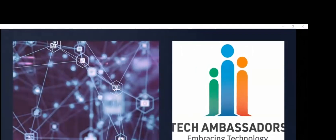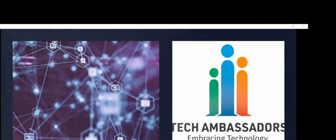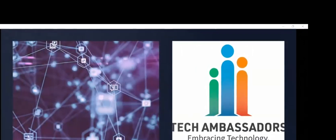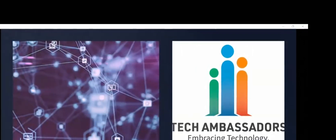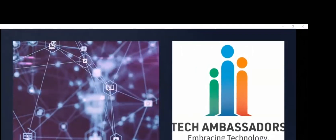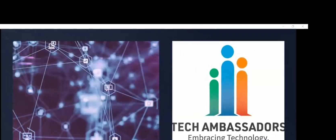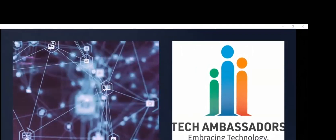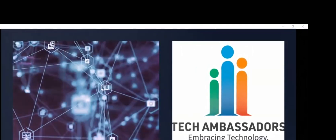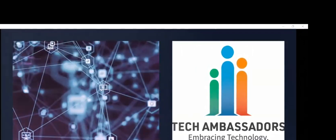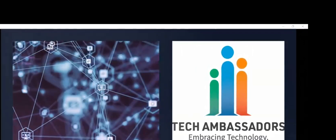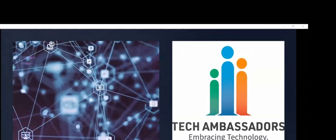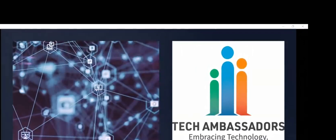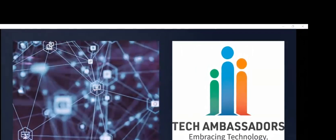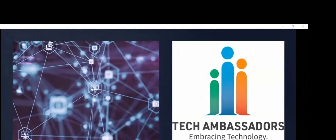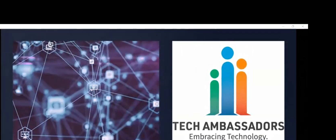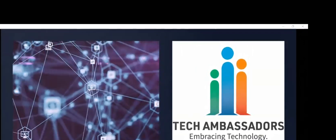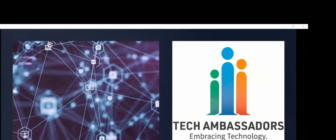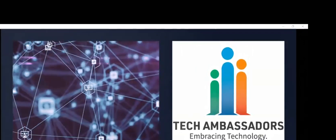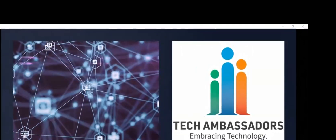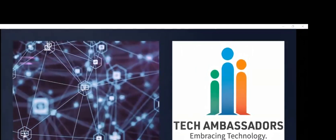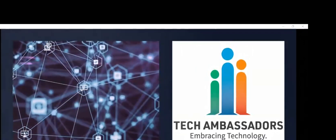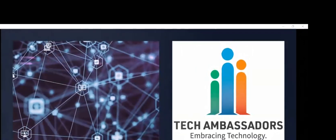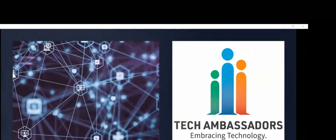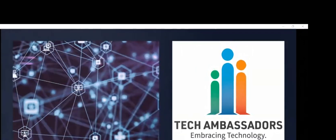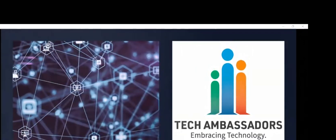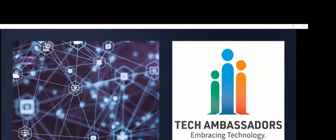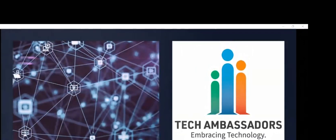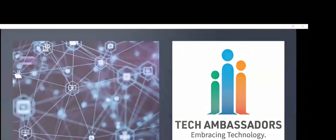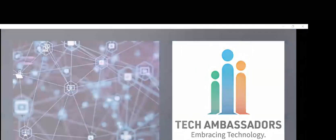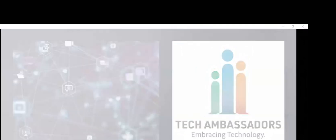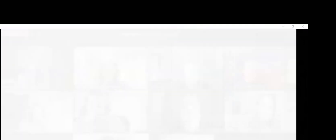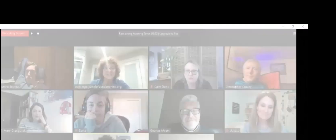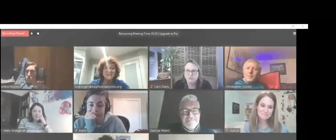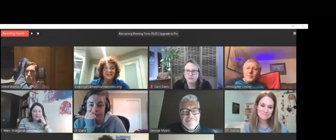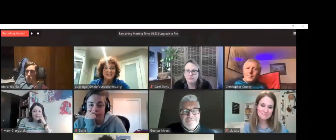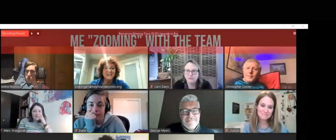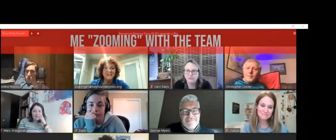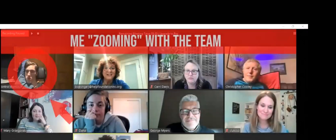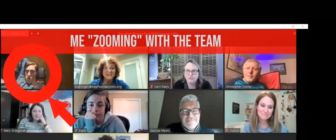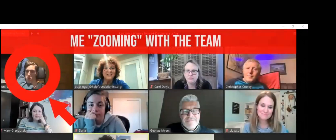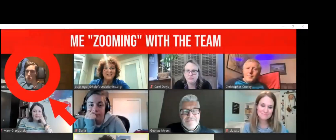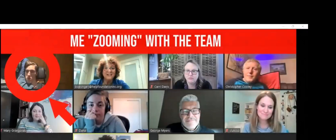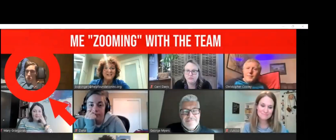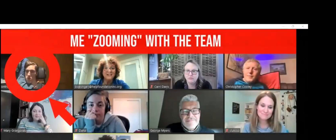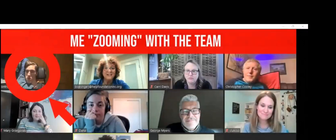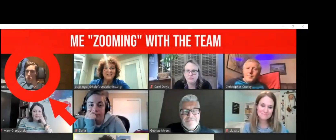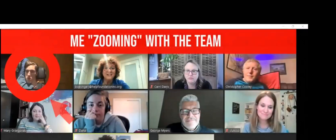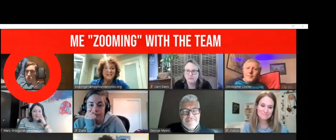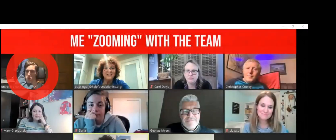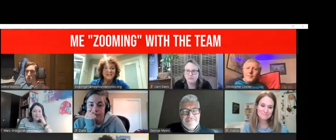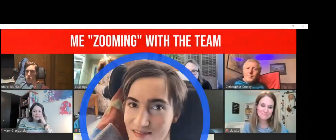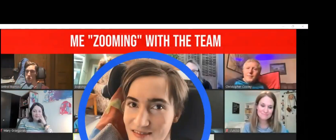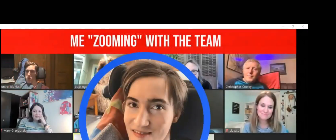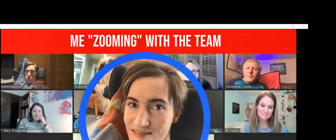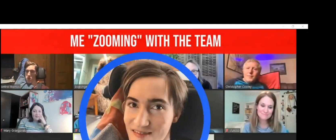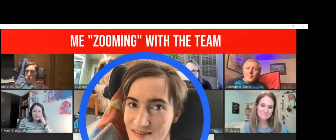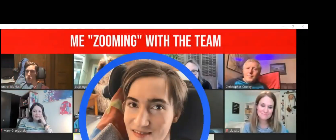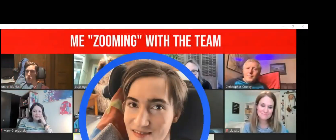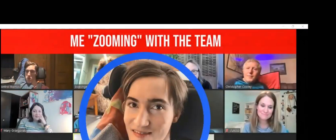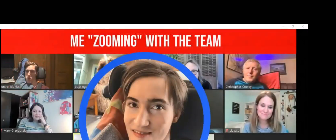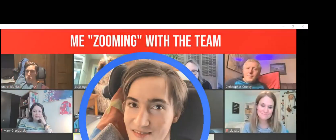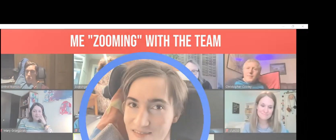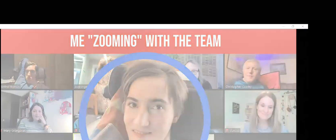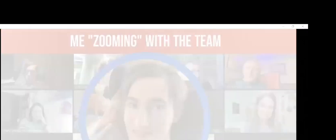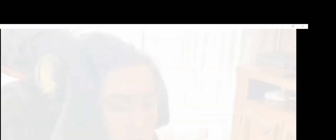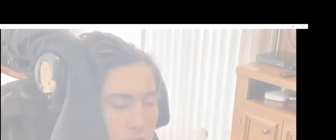This project was inspired by the work and support of the Ohio Tech Ambassadors Network. I hope my efforts will show everyone how assistive technology